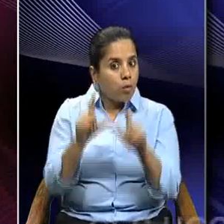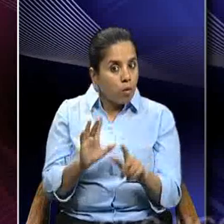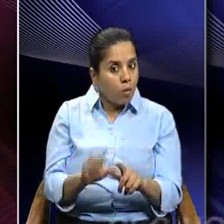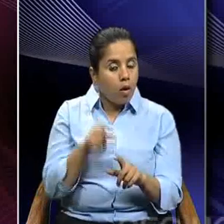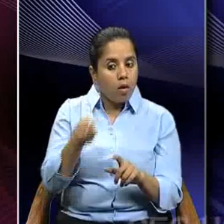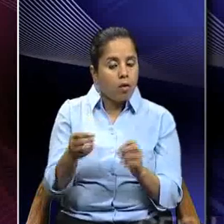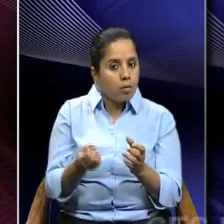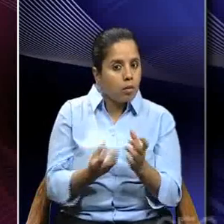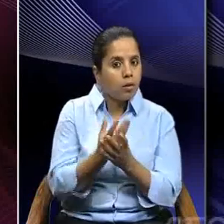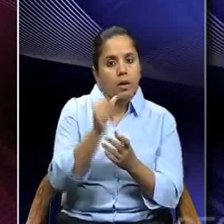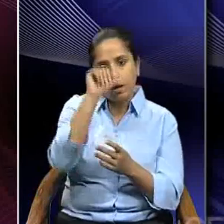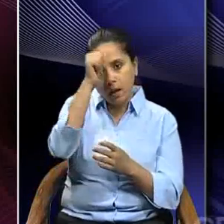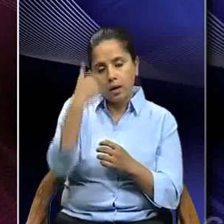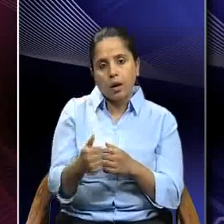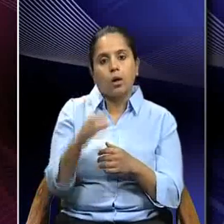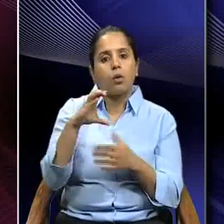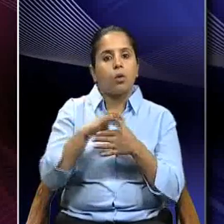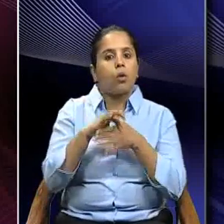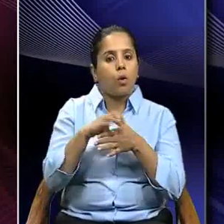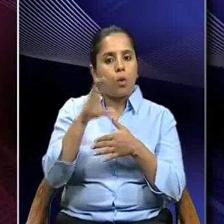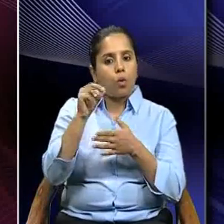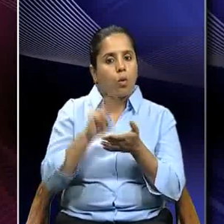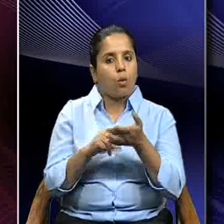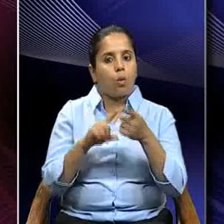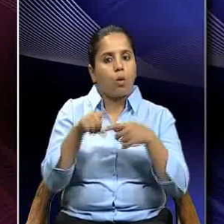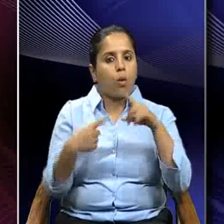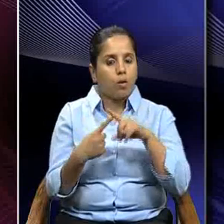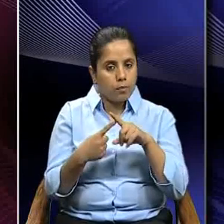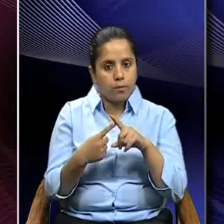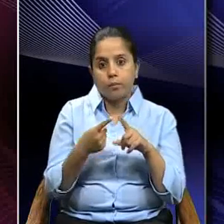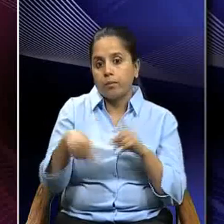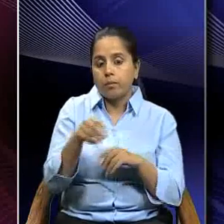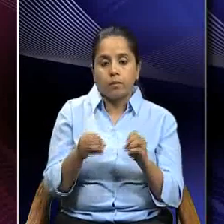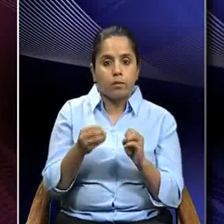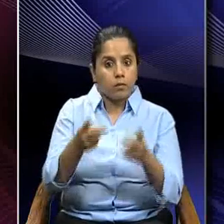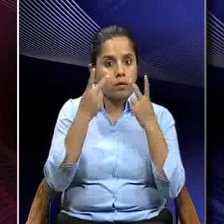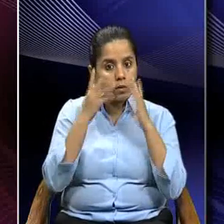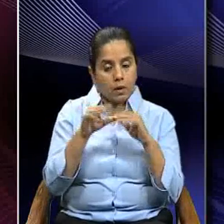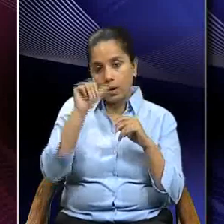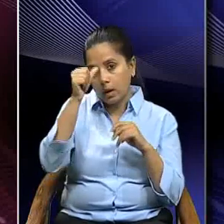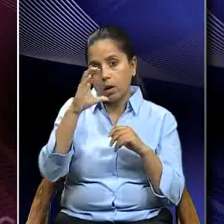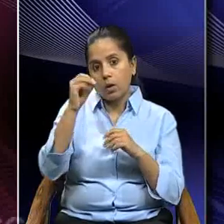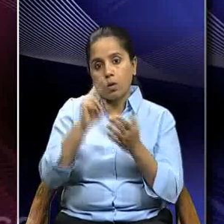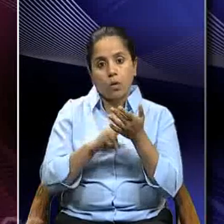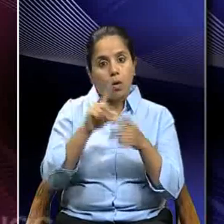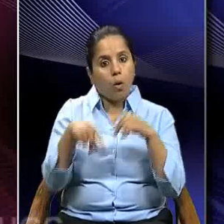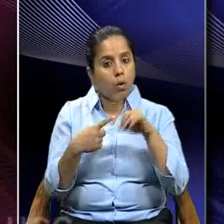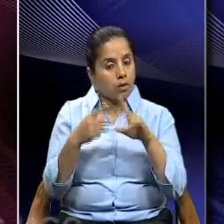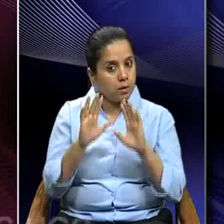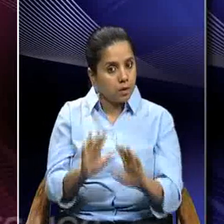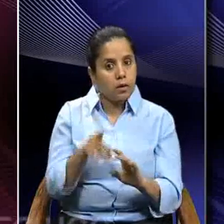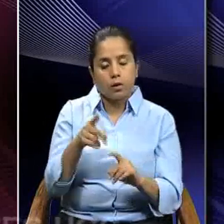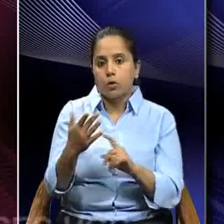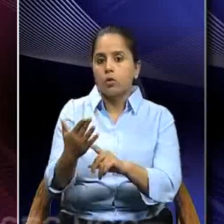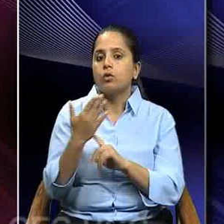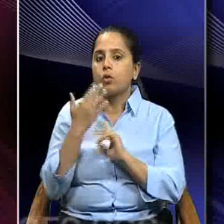emanated from Indian context. You will find their origin from Indian context, and this indicates,